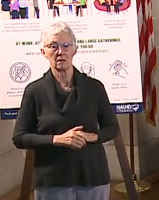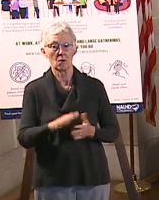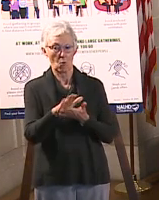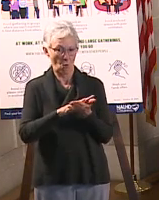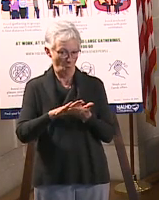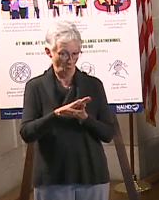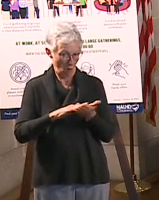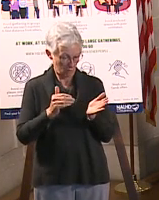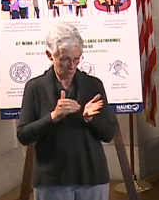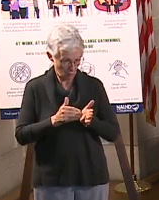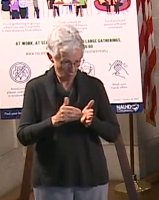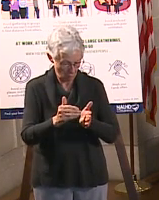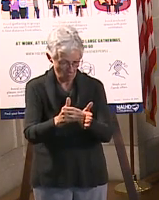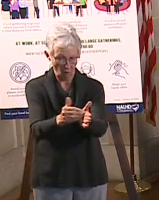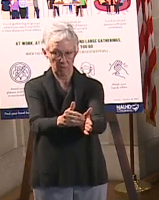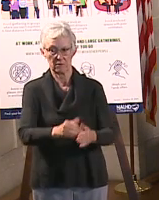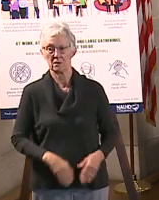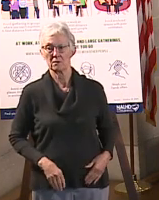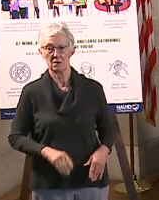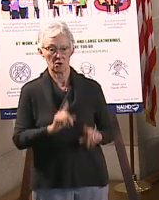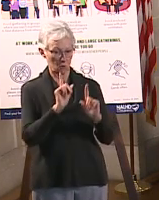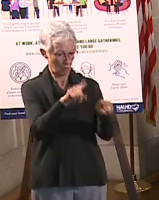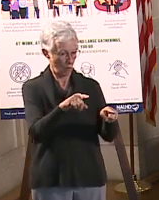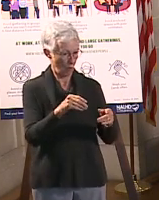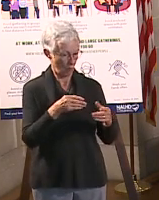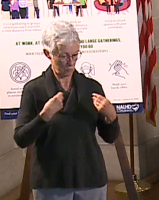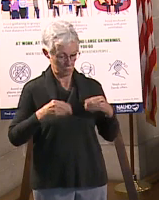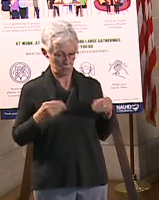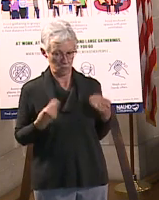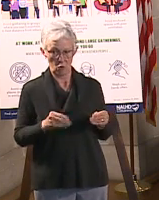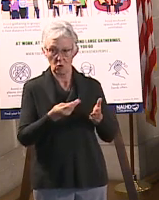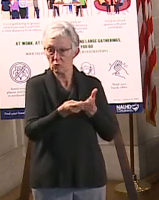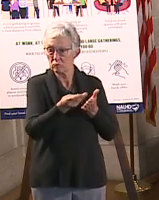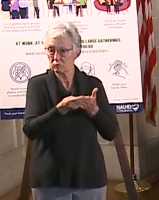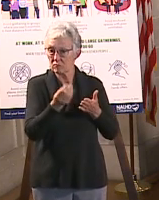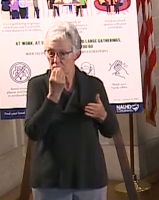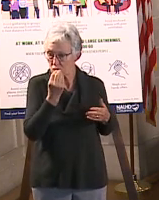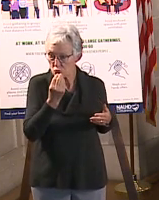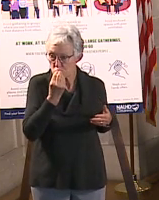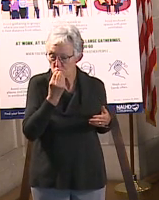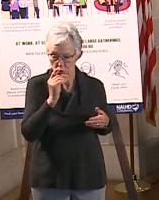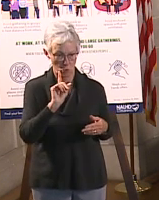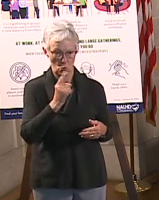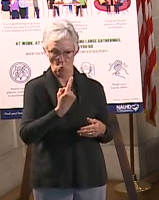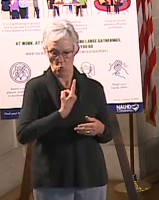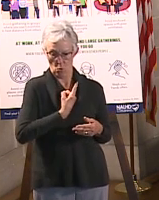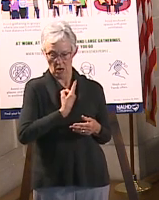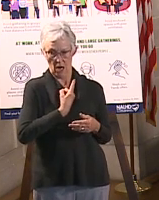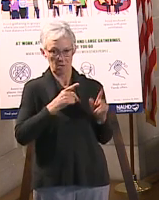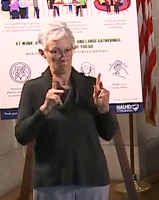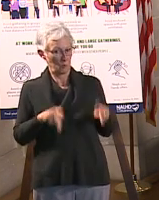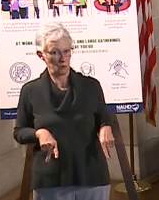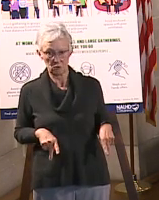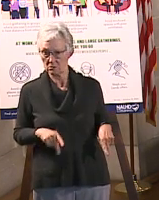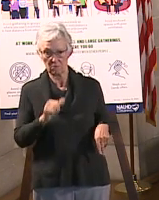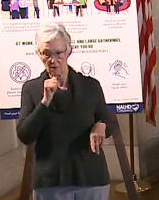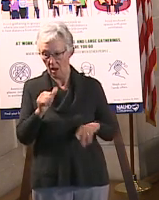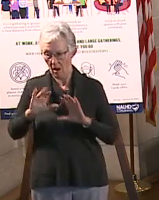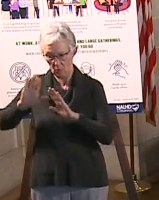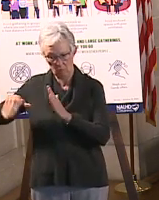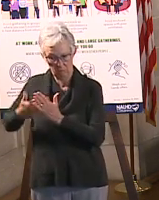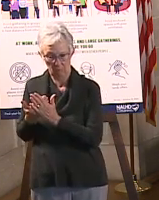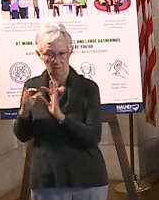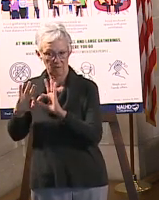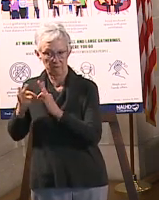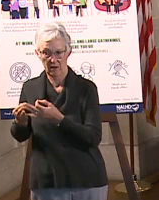often for 20 seconds at a time. That actually kills the virus. When you go out to the store, for example, shop once a